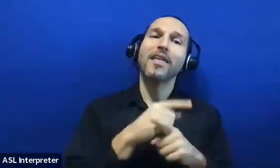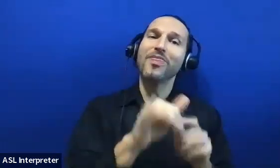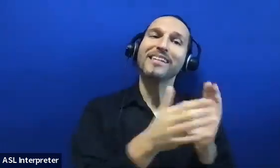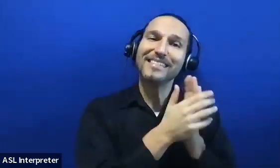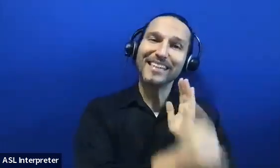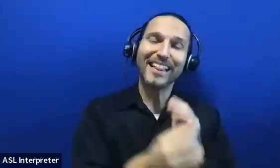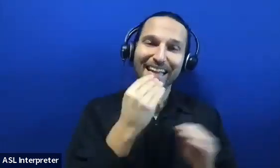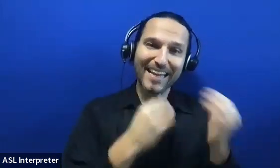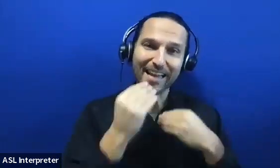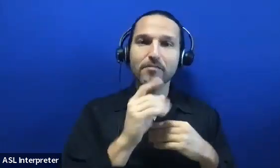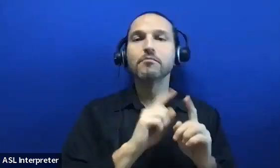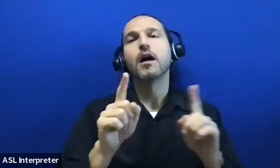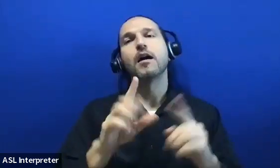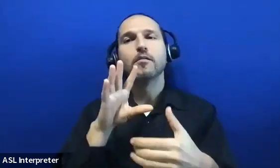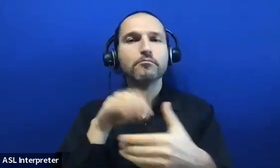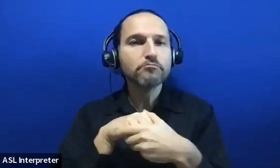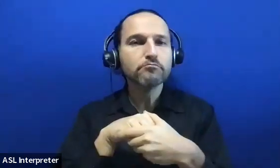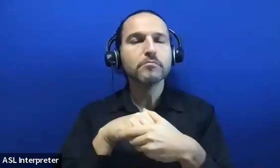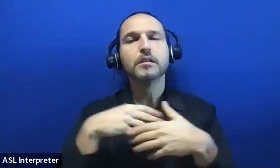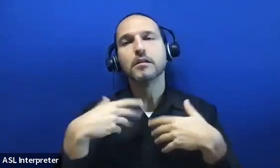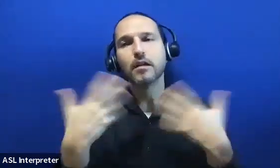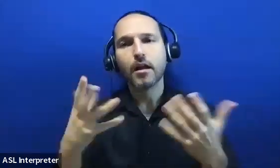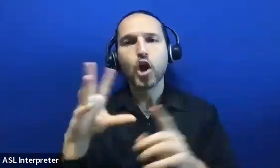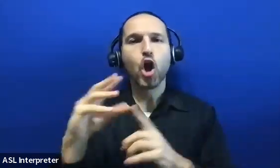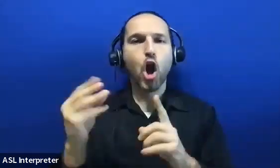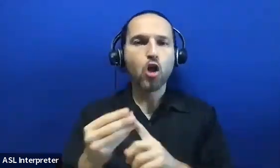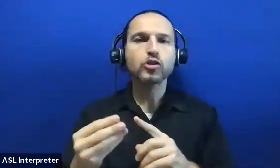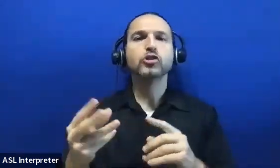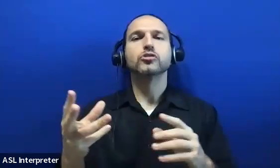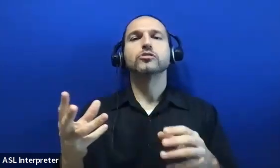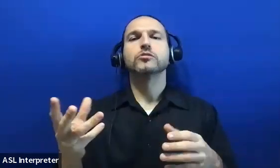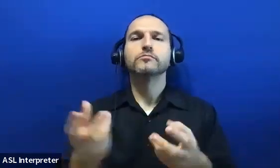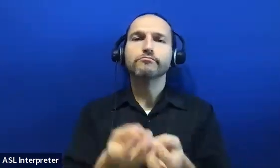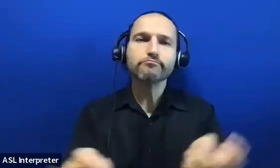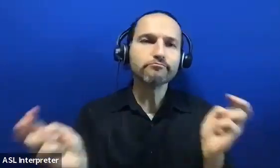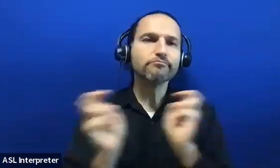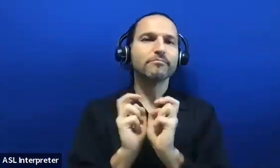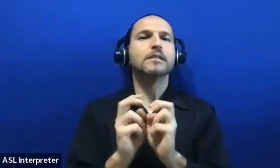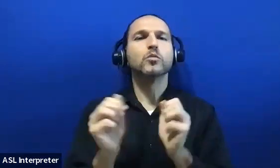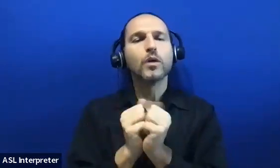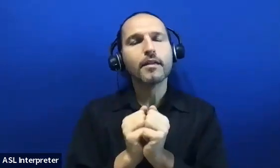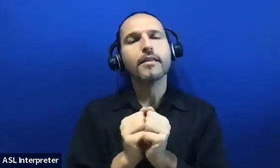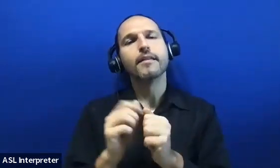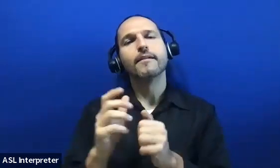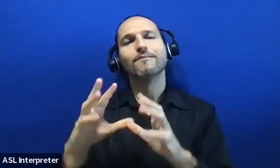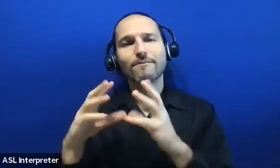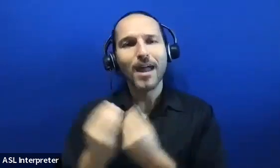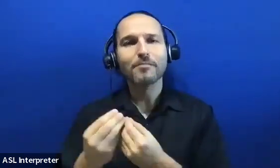it's about participating in cultural gatherings, being around family, and enjoying